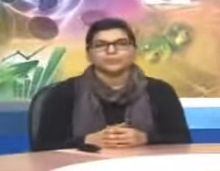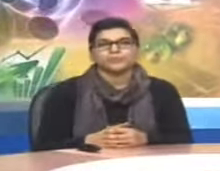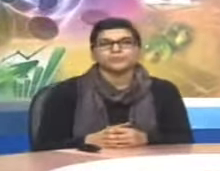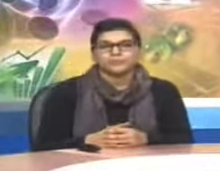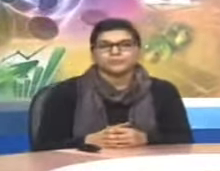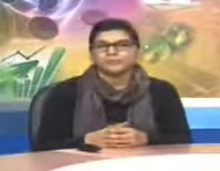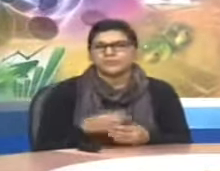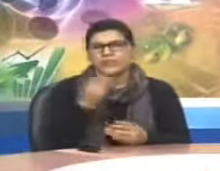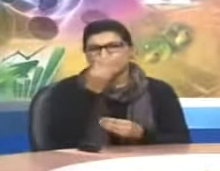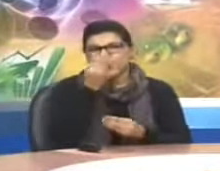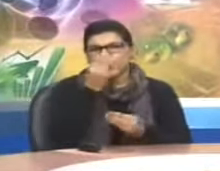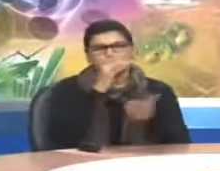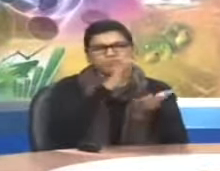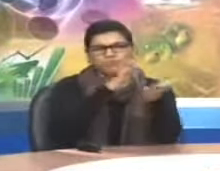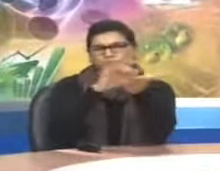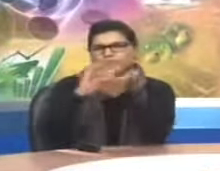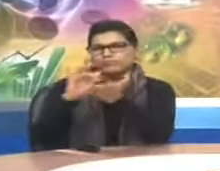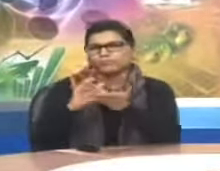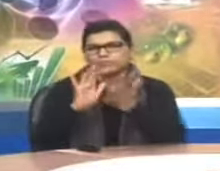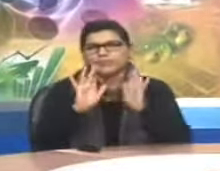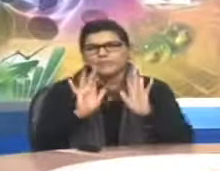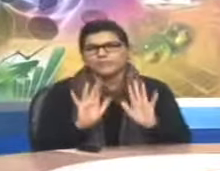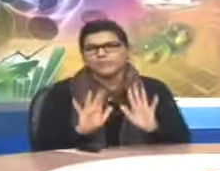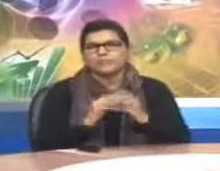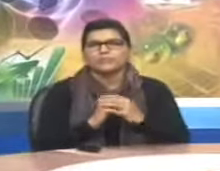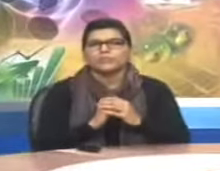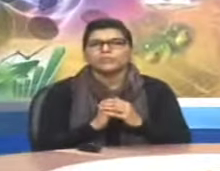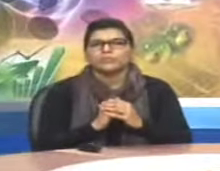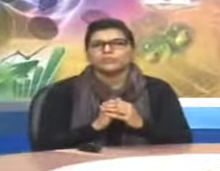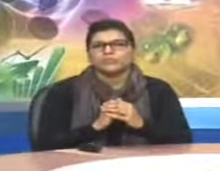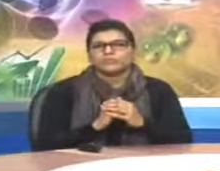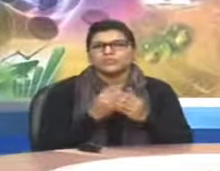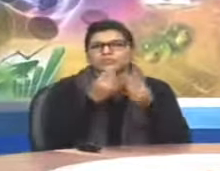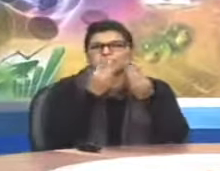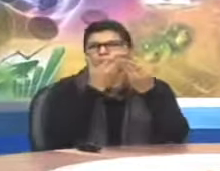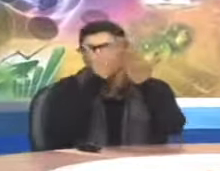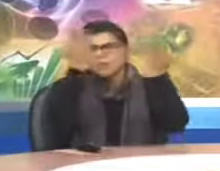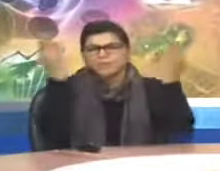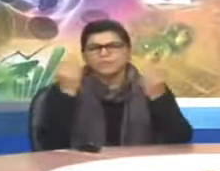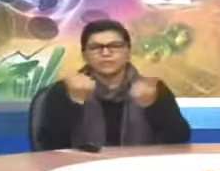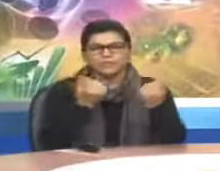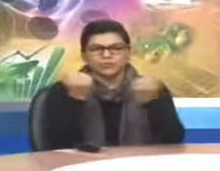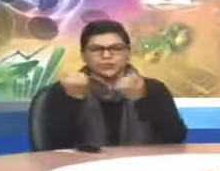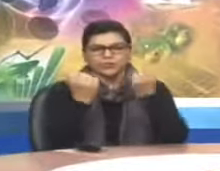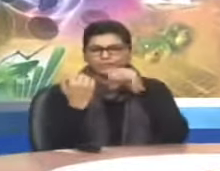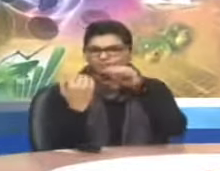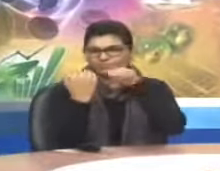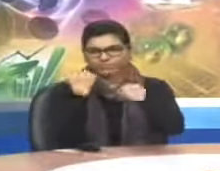Now, again you can see another image on the screen. At various places,